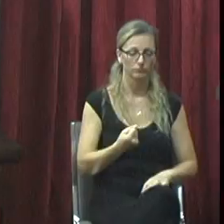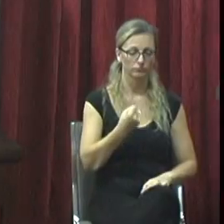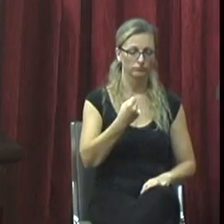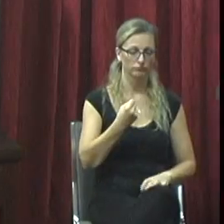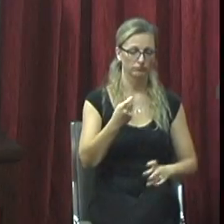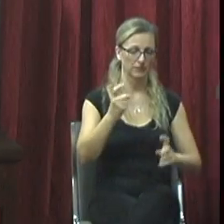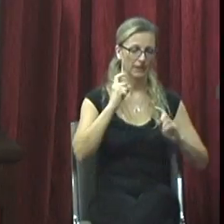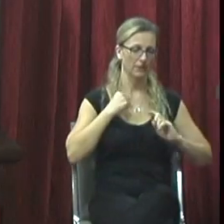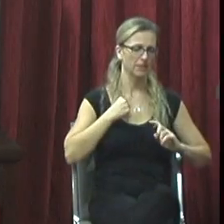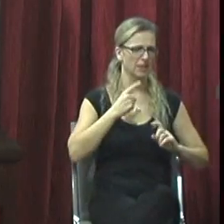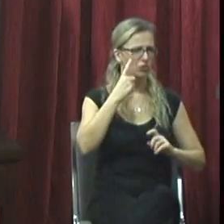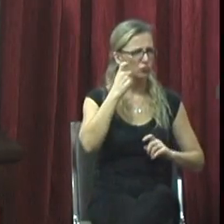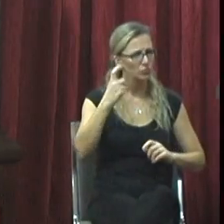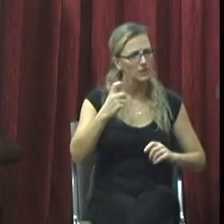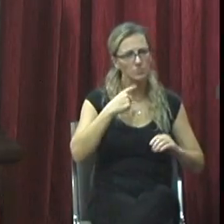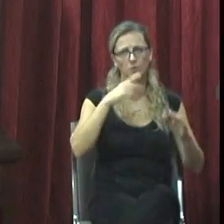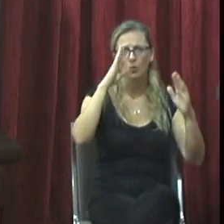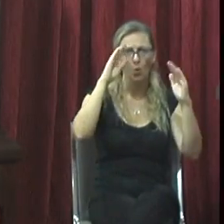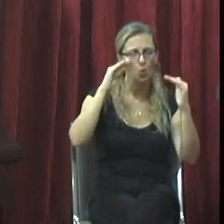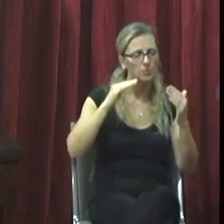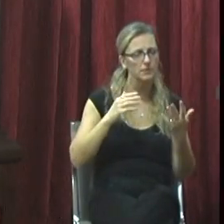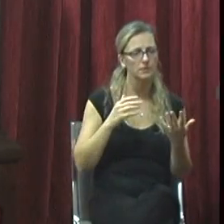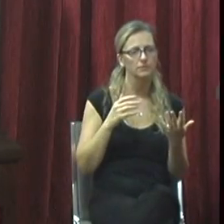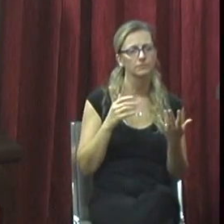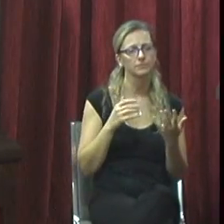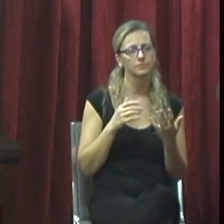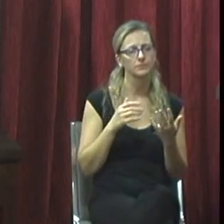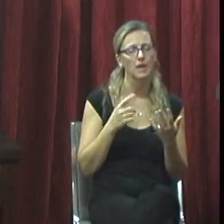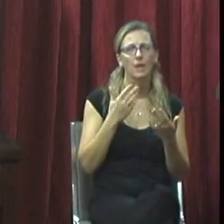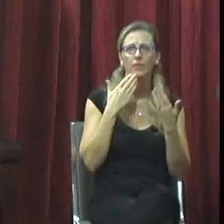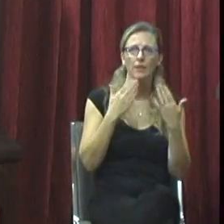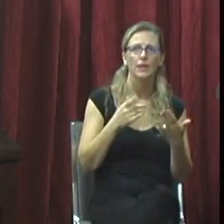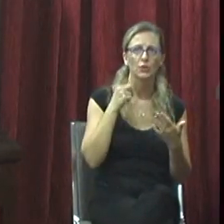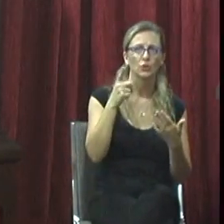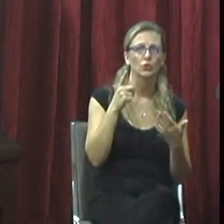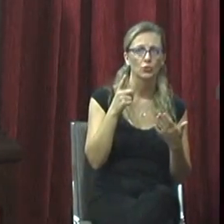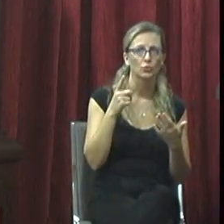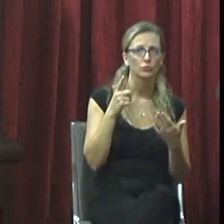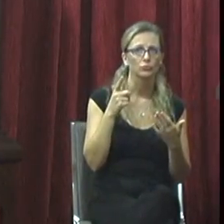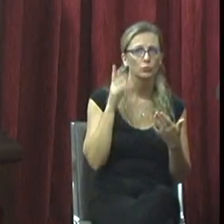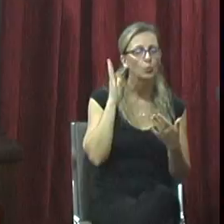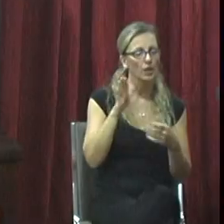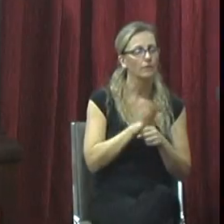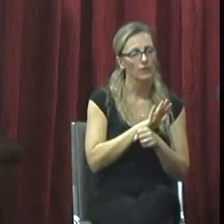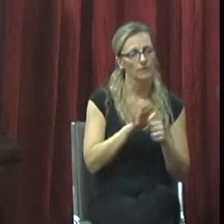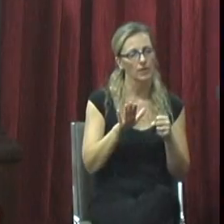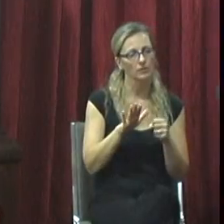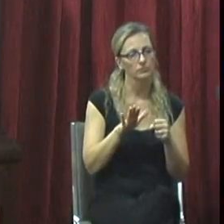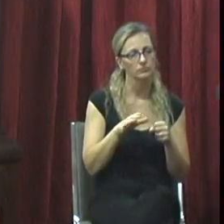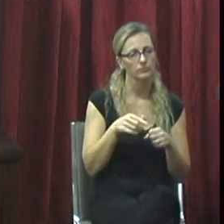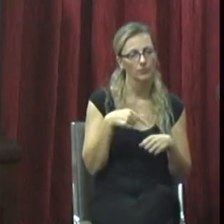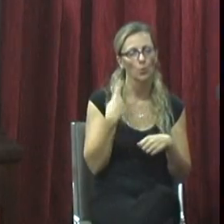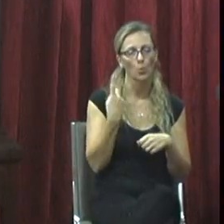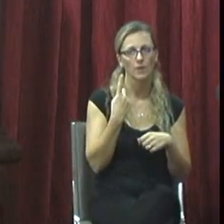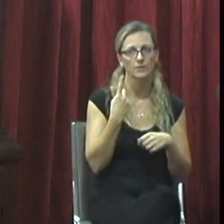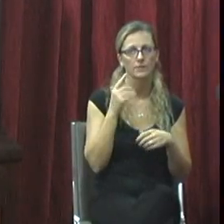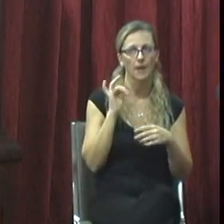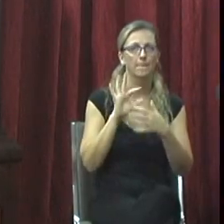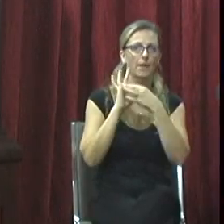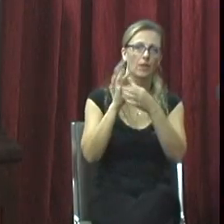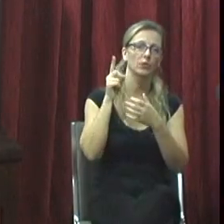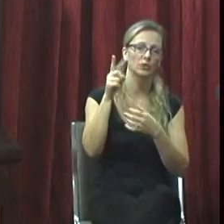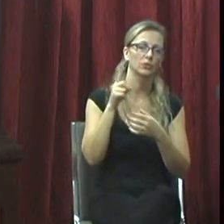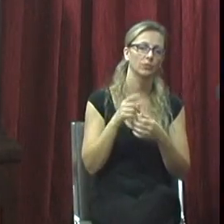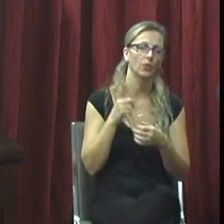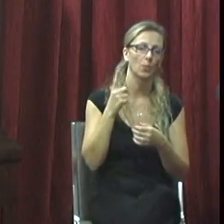of dreams and hopes. And I just thank you that you are going to fulfill, Father, the ones that are yours, the